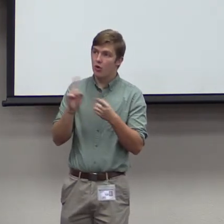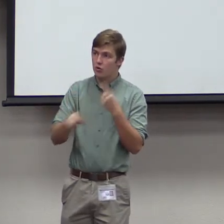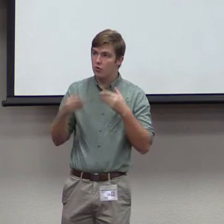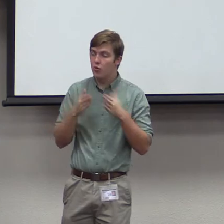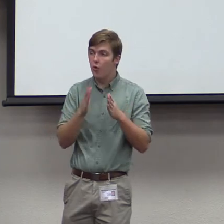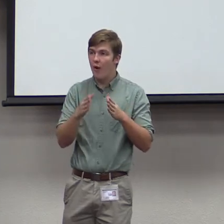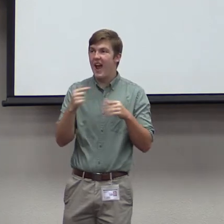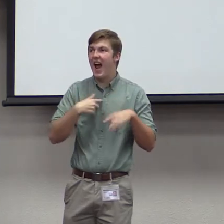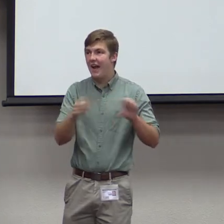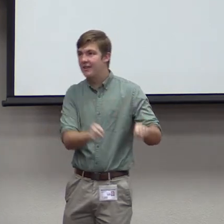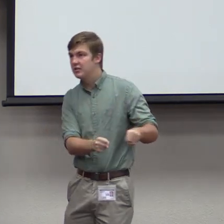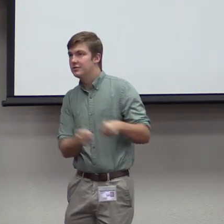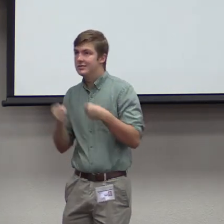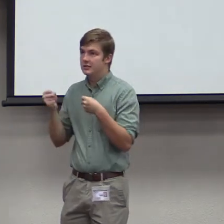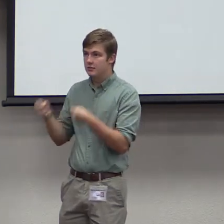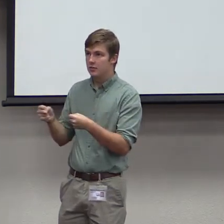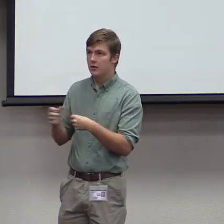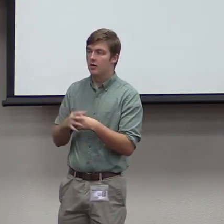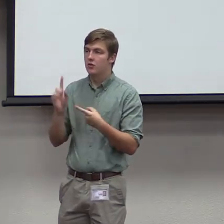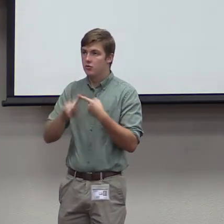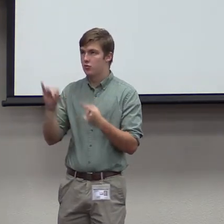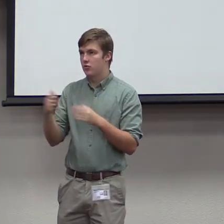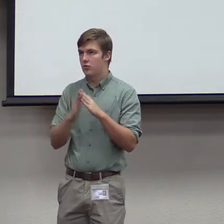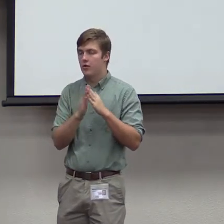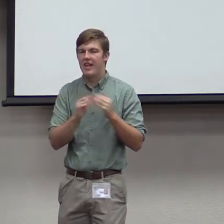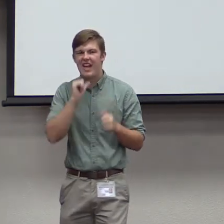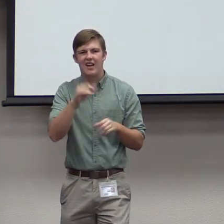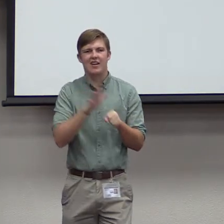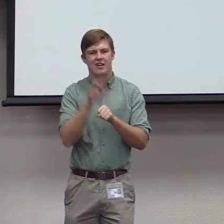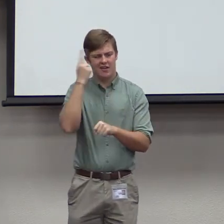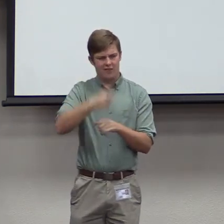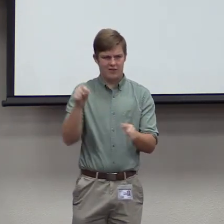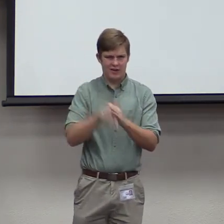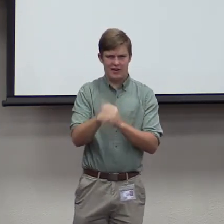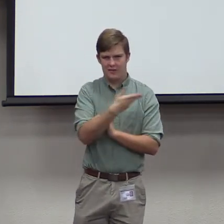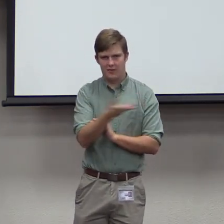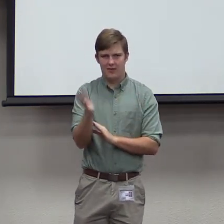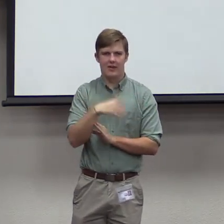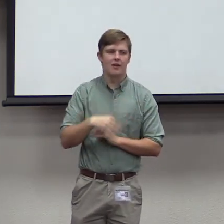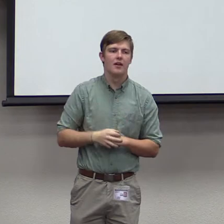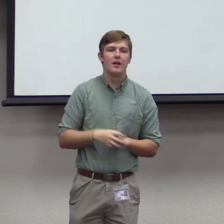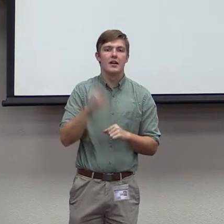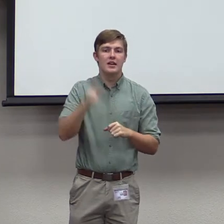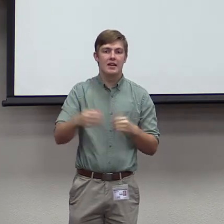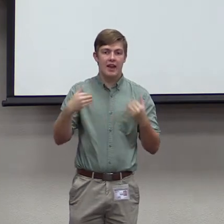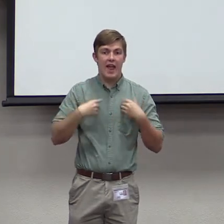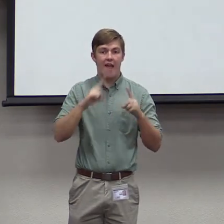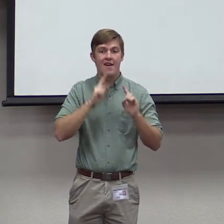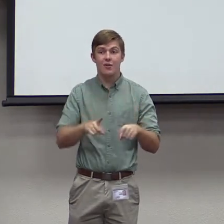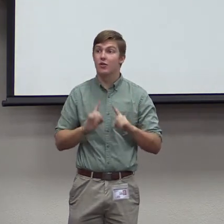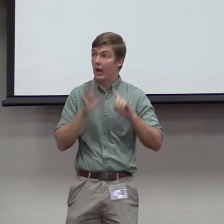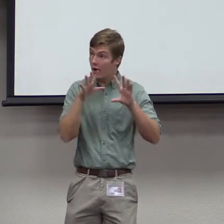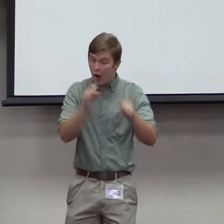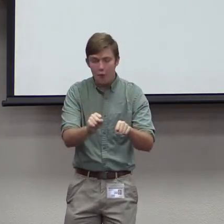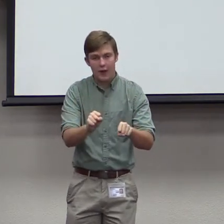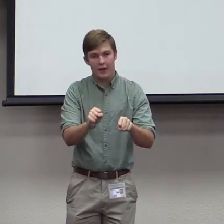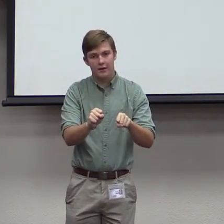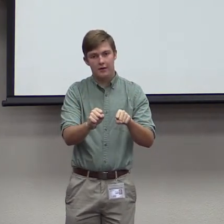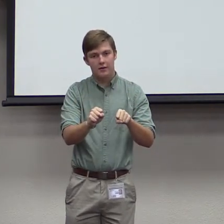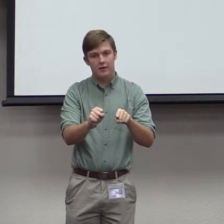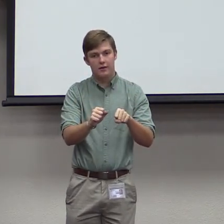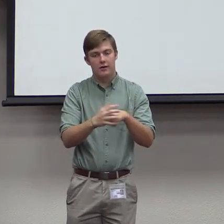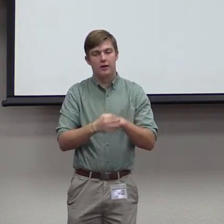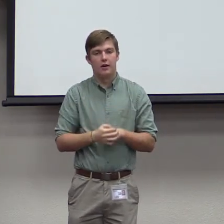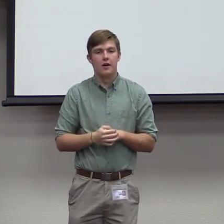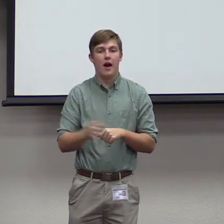Paul just to persecute people there where he was. After they scattered and ran away, he needed to get orders to go get them.